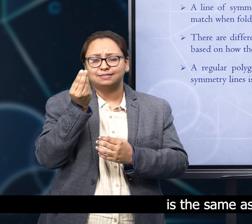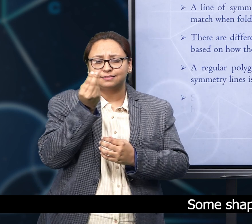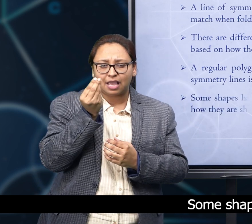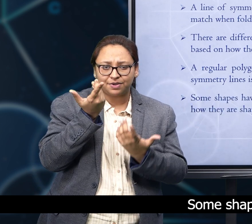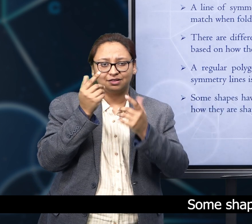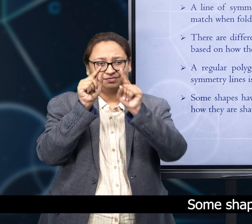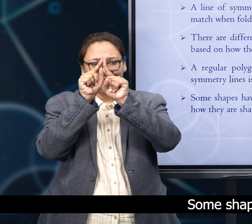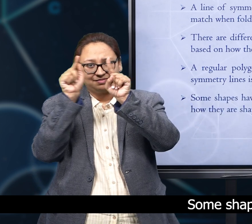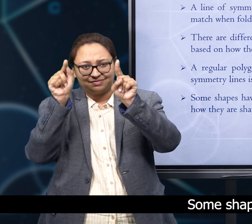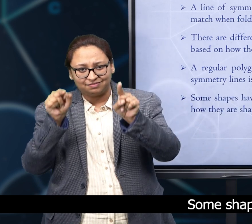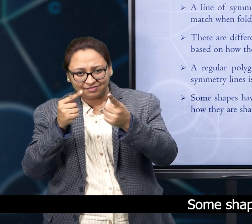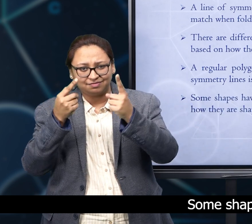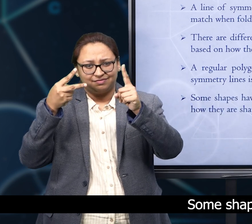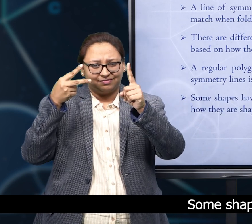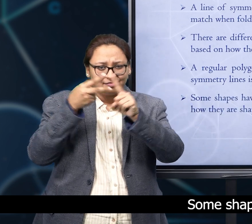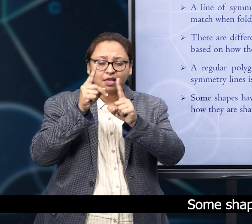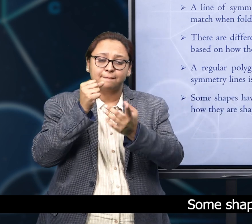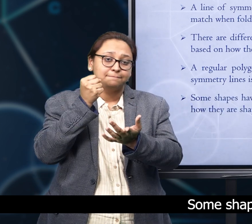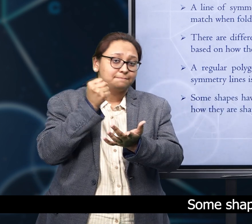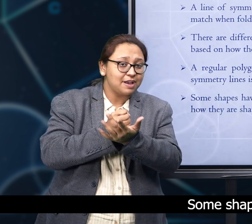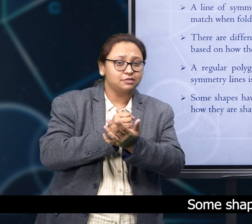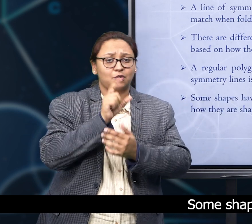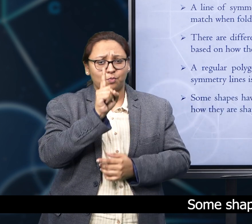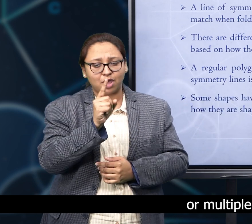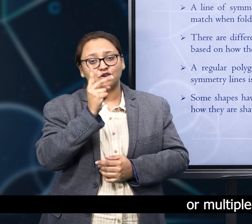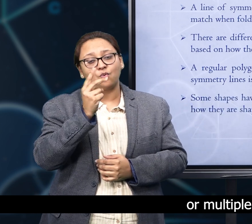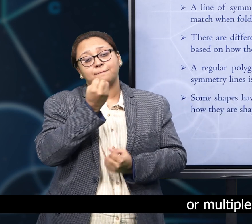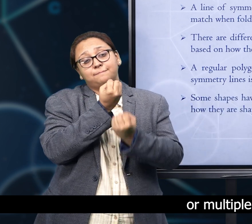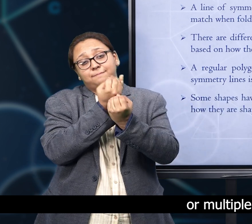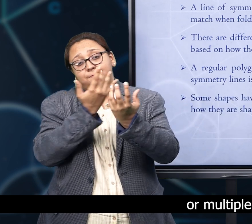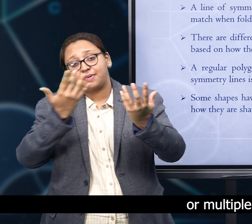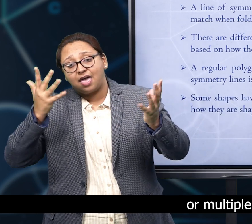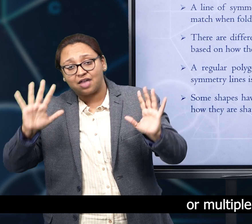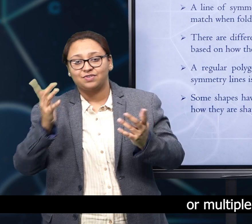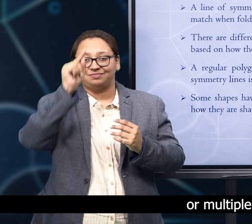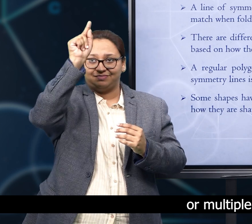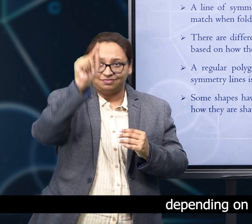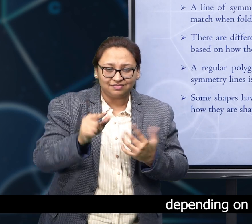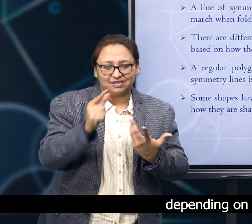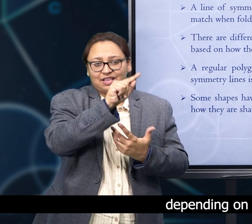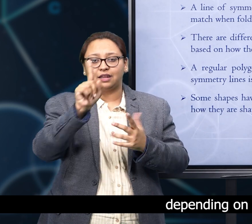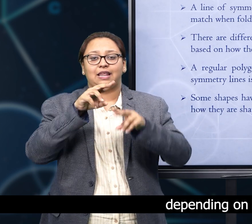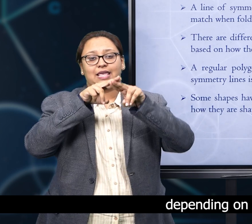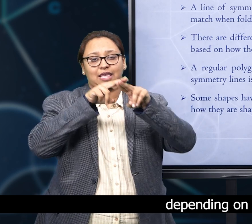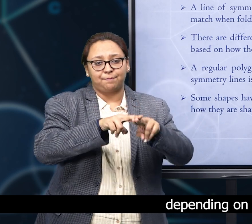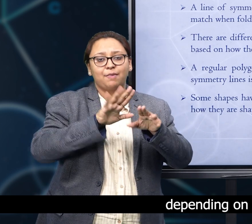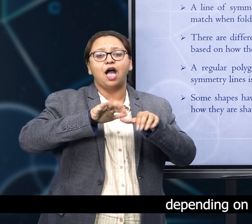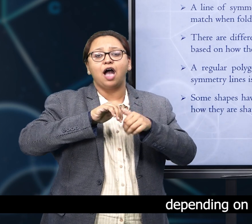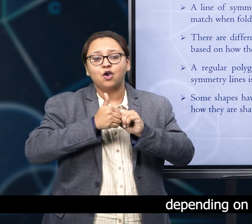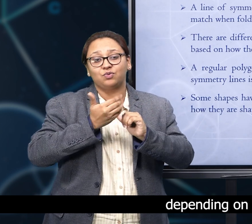Some shapes have 1, 2, or multiple lines of symmetry depending on how they are